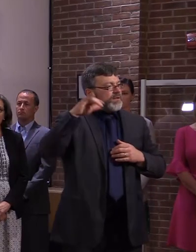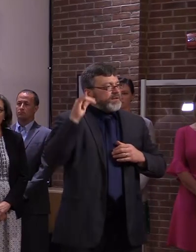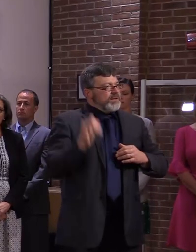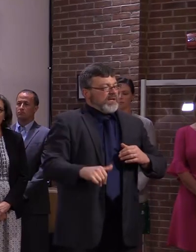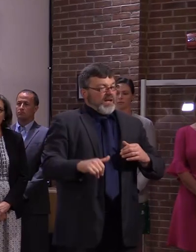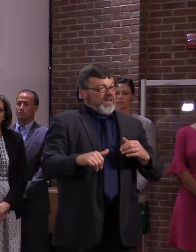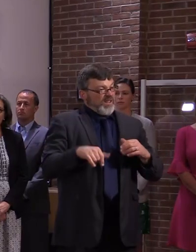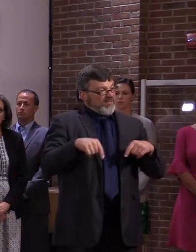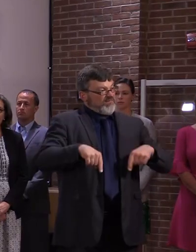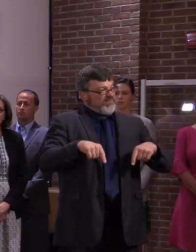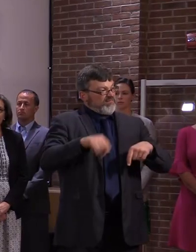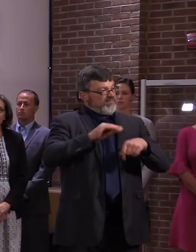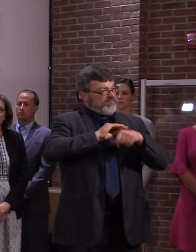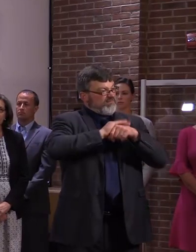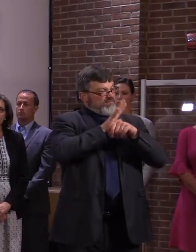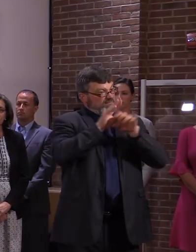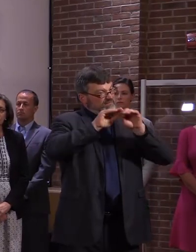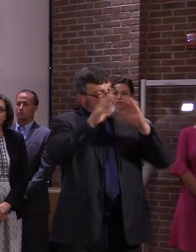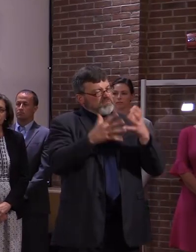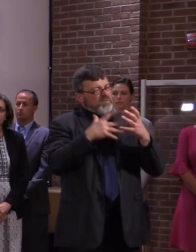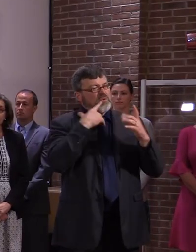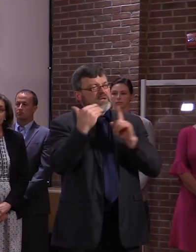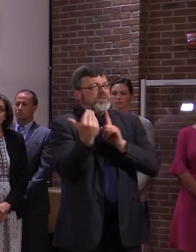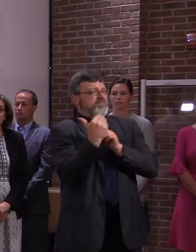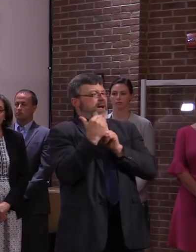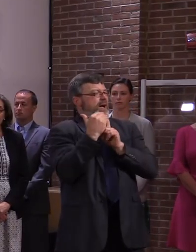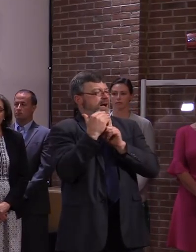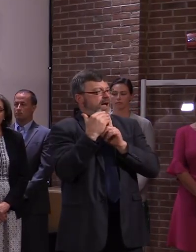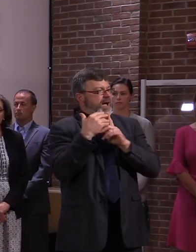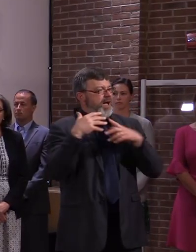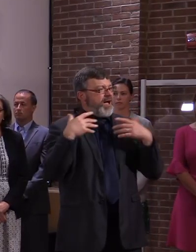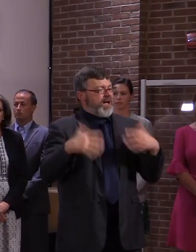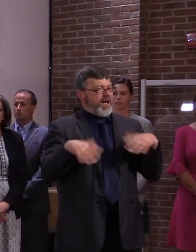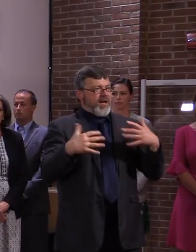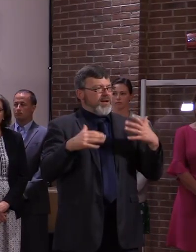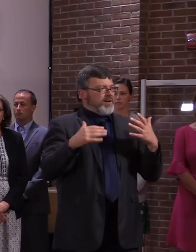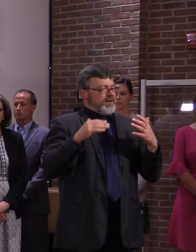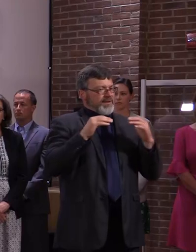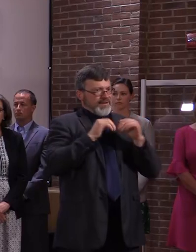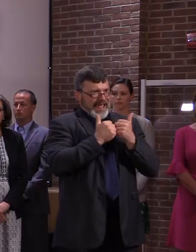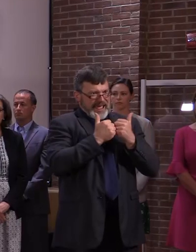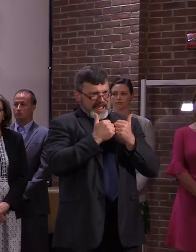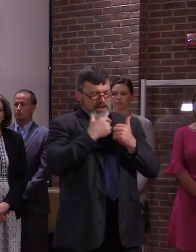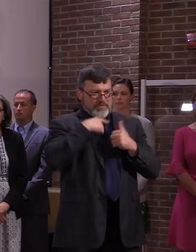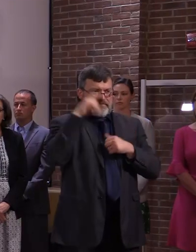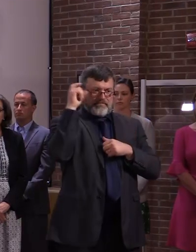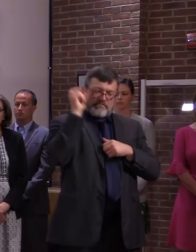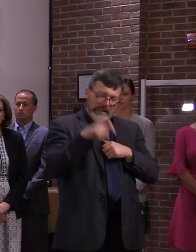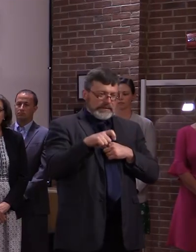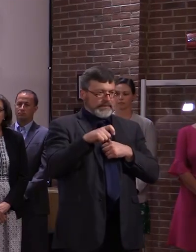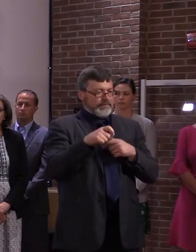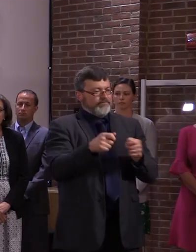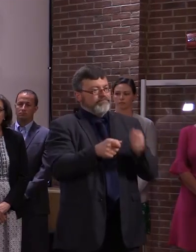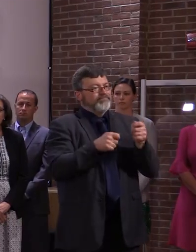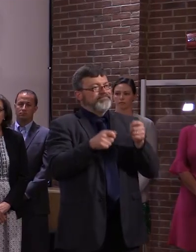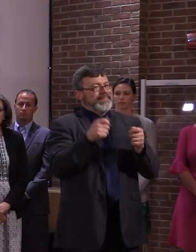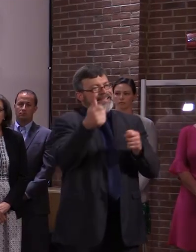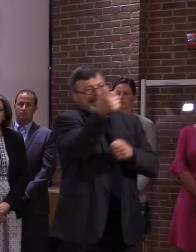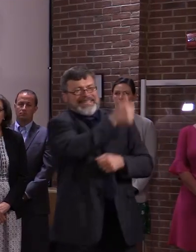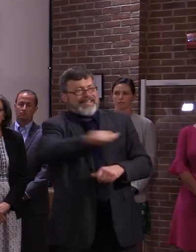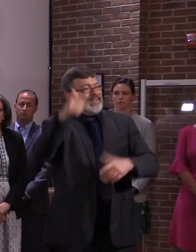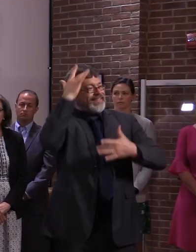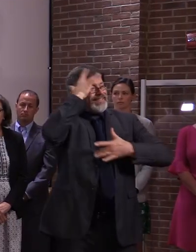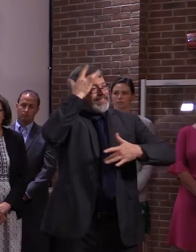of the power vaccines have in controlling infectious diseases. This is why we call them